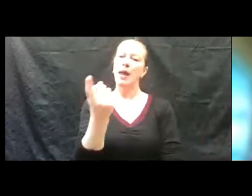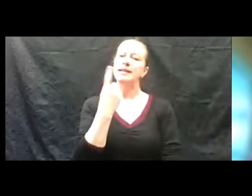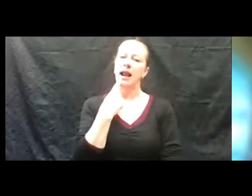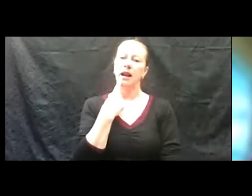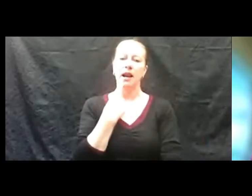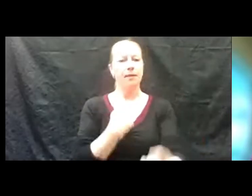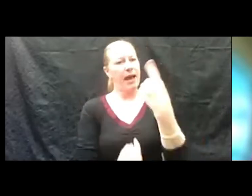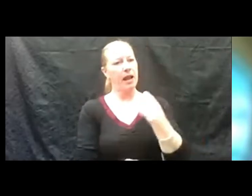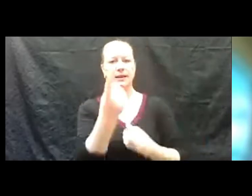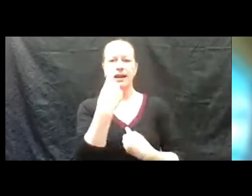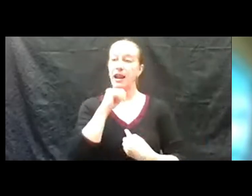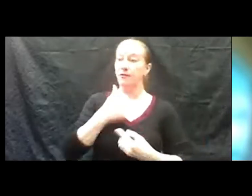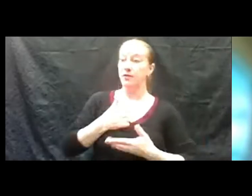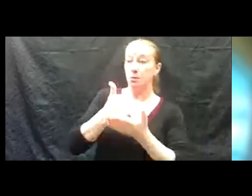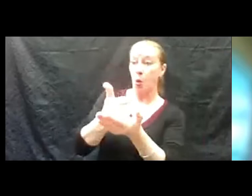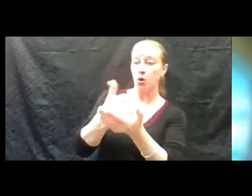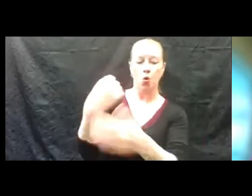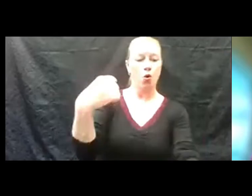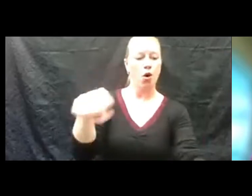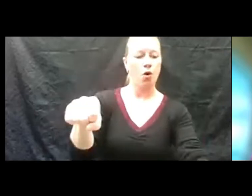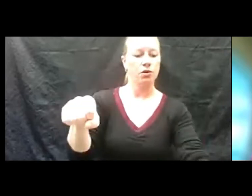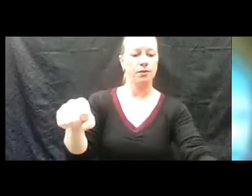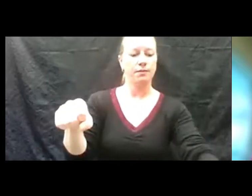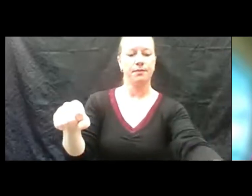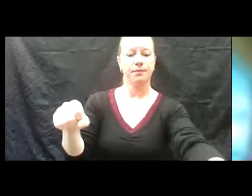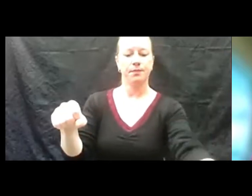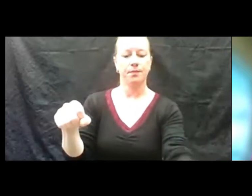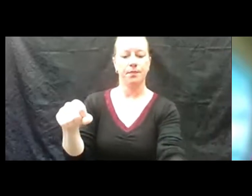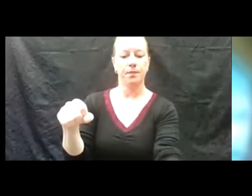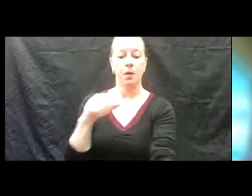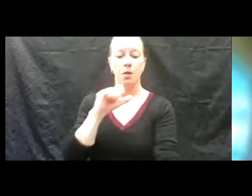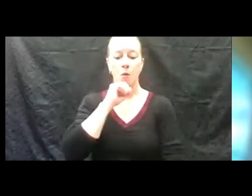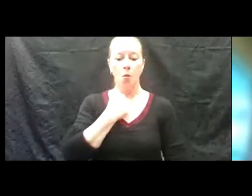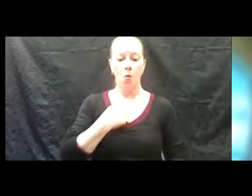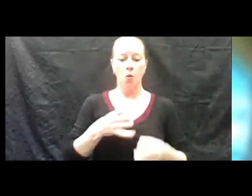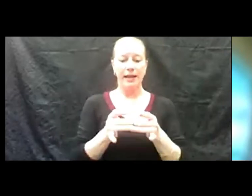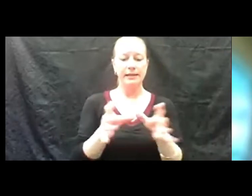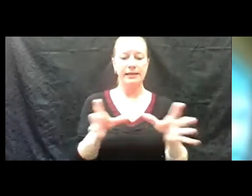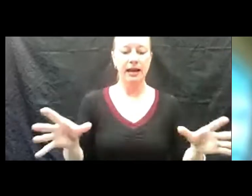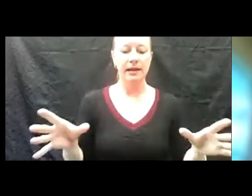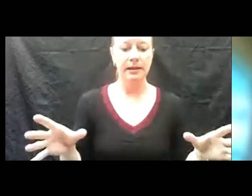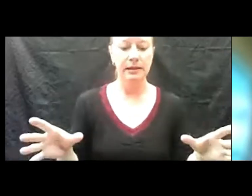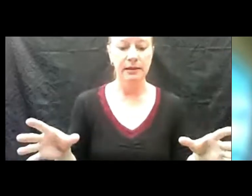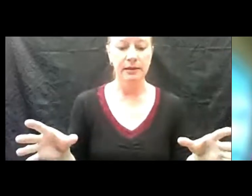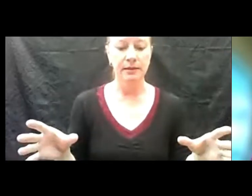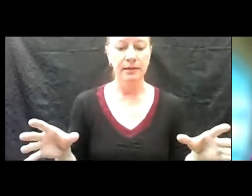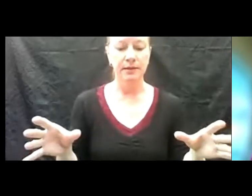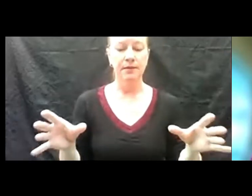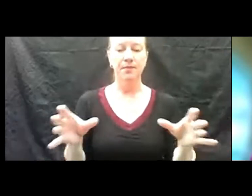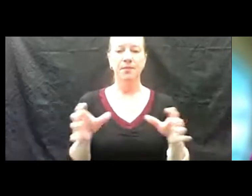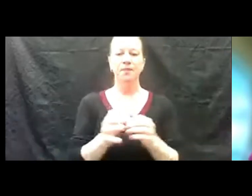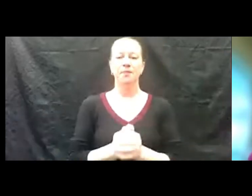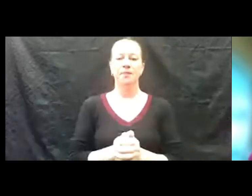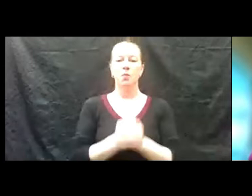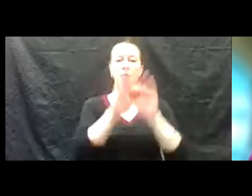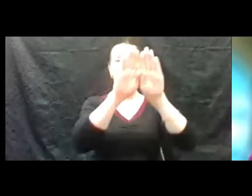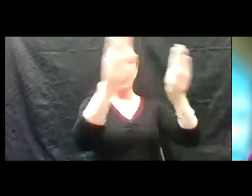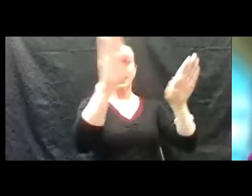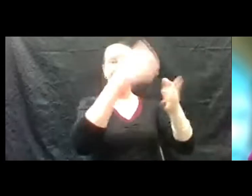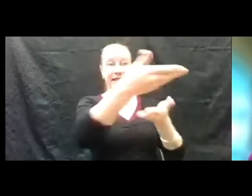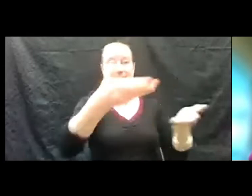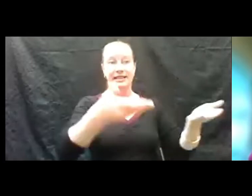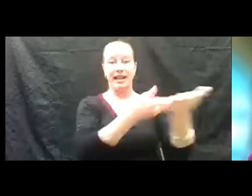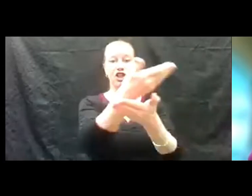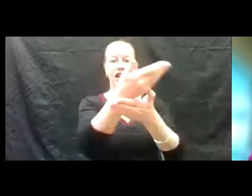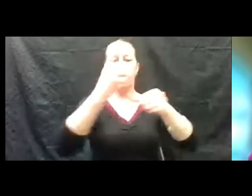if you support it or not. We will get started with Warren explaining the report, following with panelist discussion and